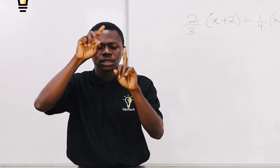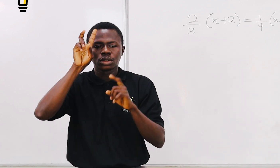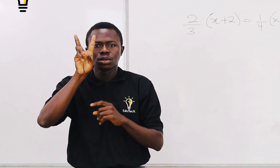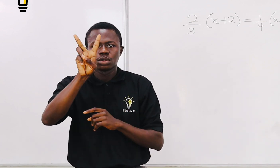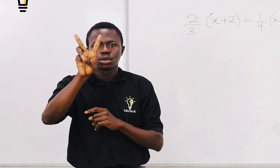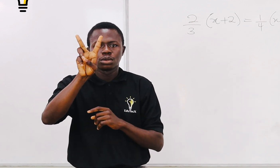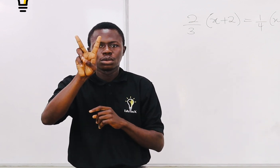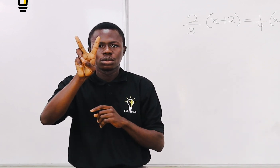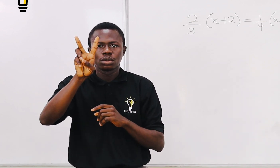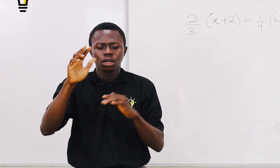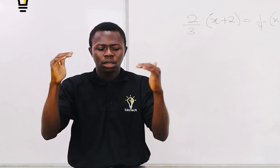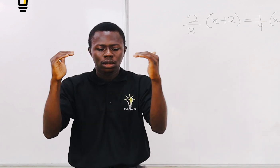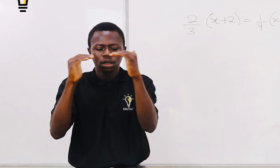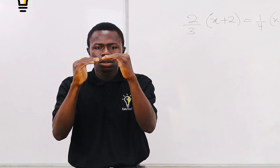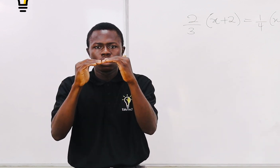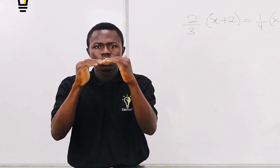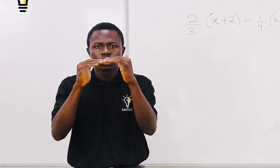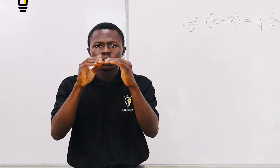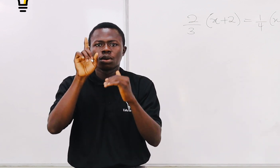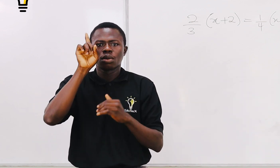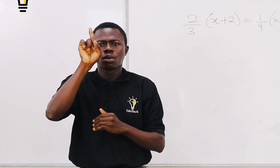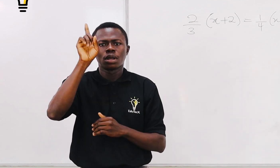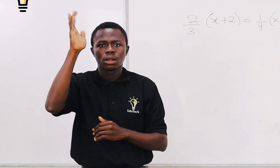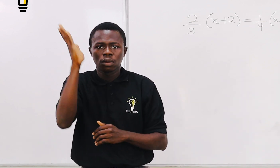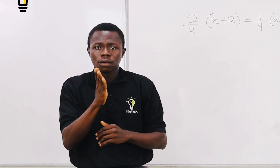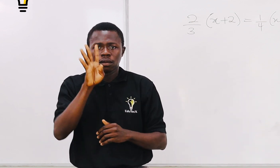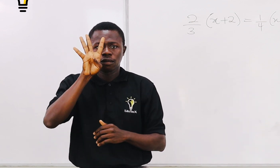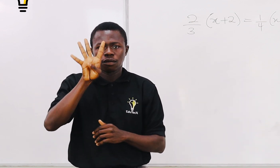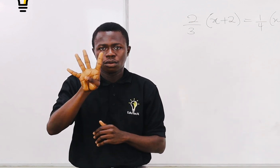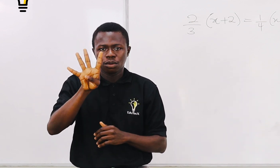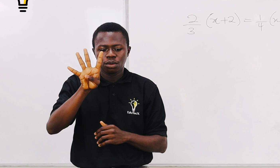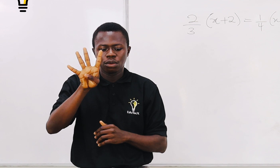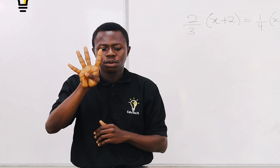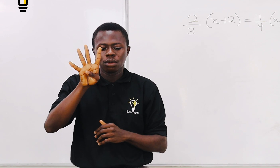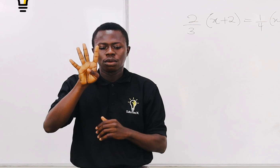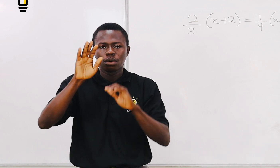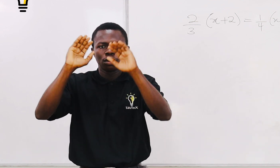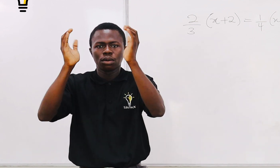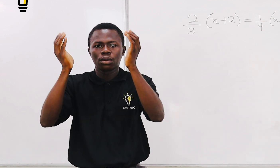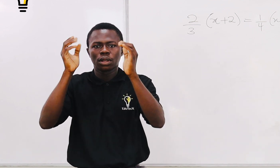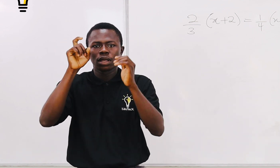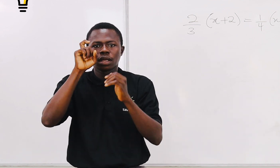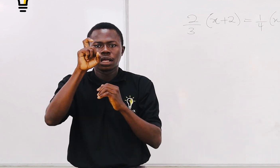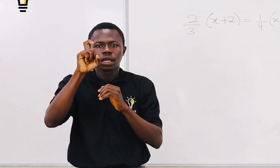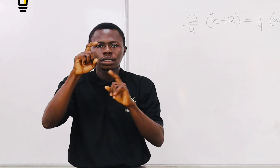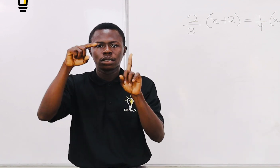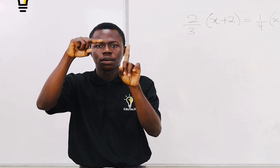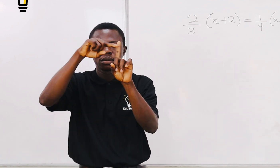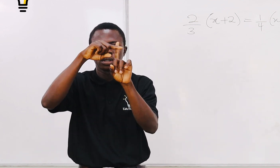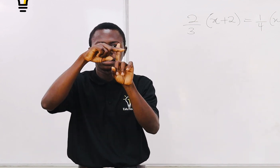equals 1 divided by 4 in another bracket x plus 3.